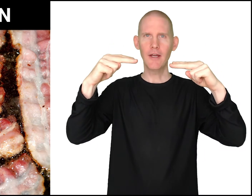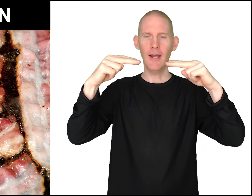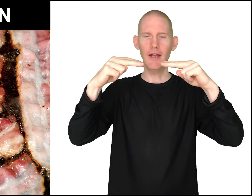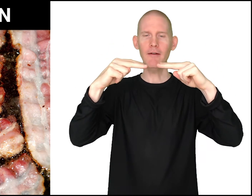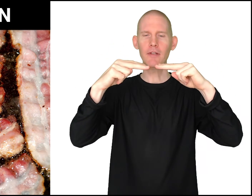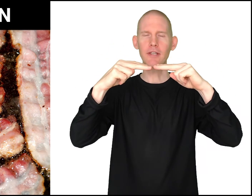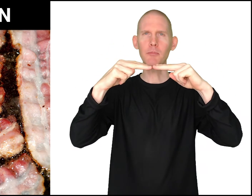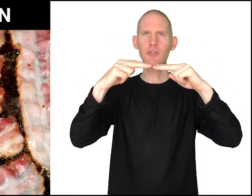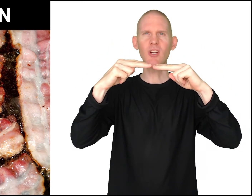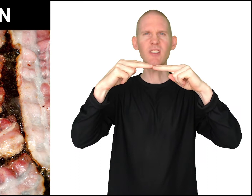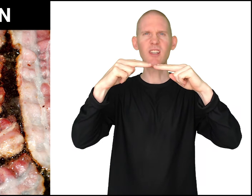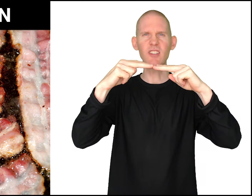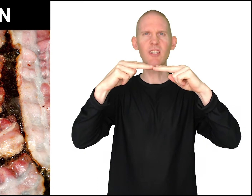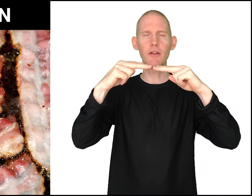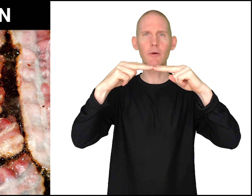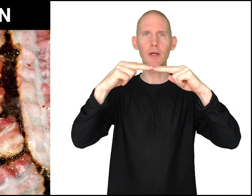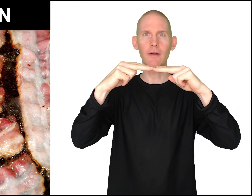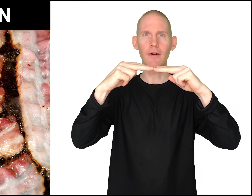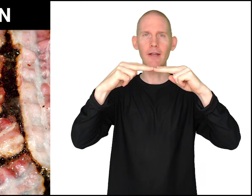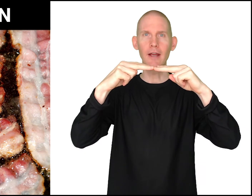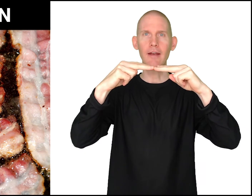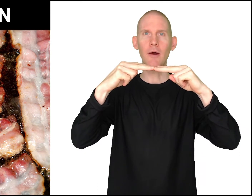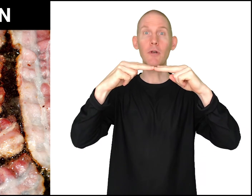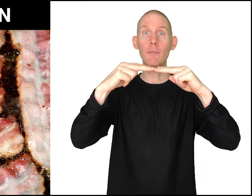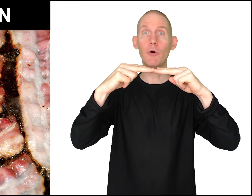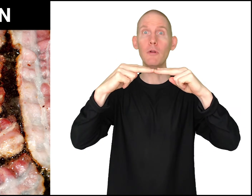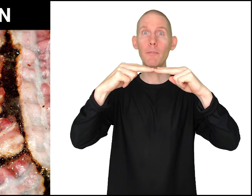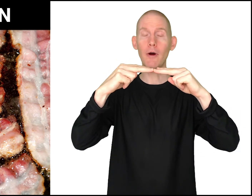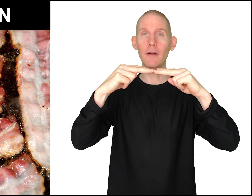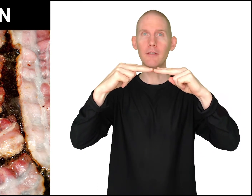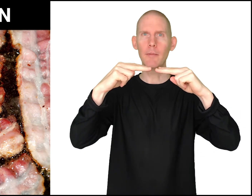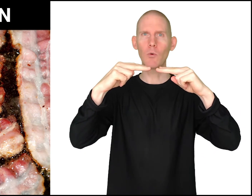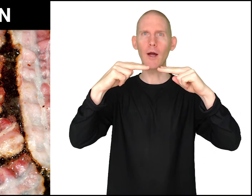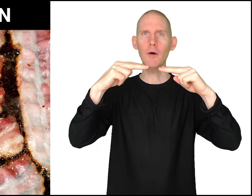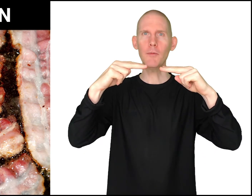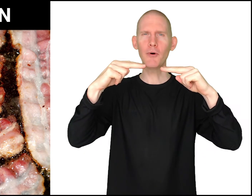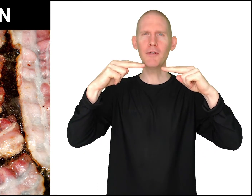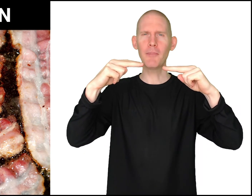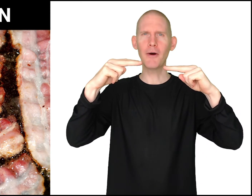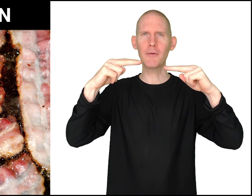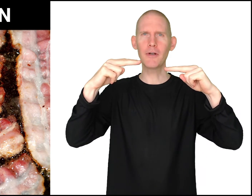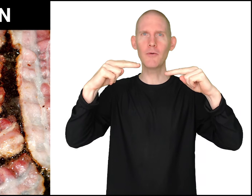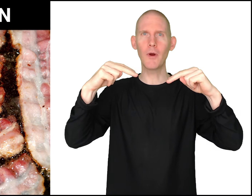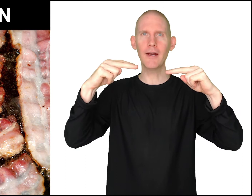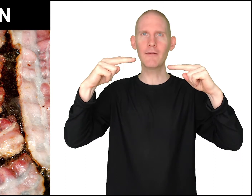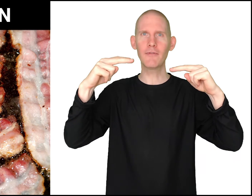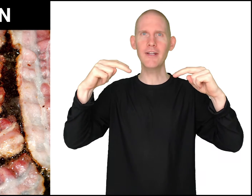and have the tips just touching a little bit. All right, now we're going to pull apart, but while we're pulling apart, we're going to wag the